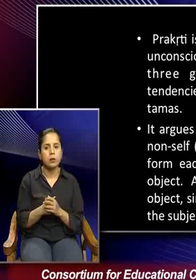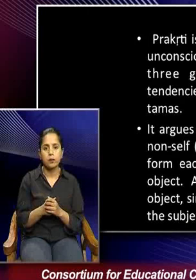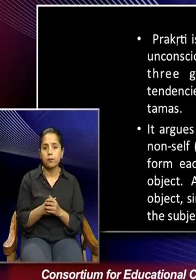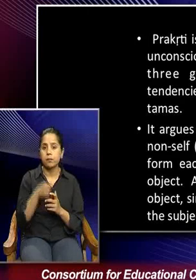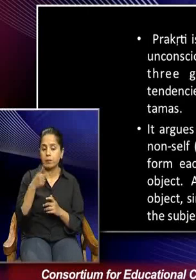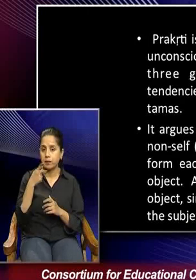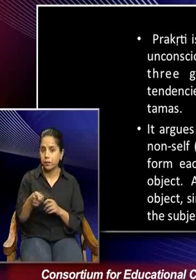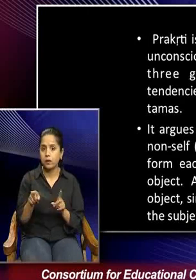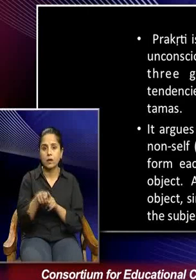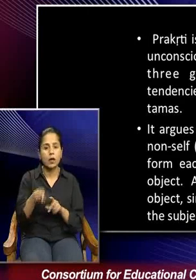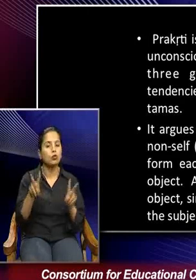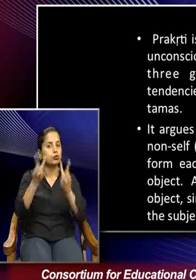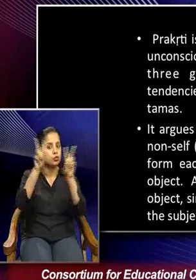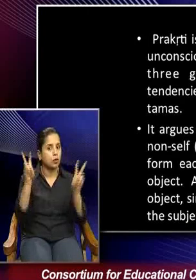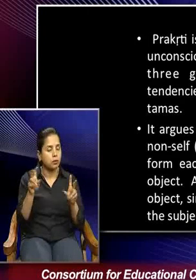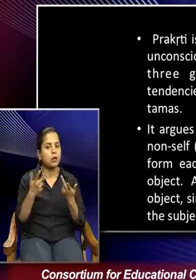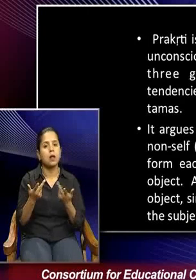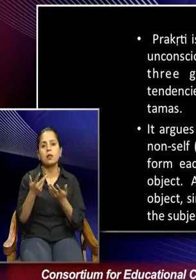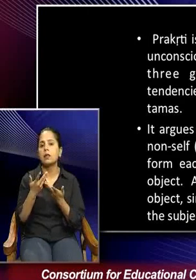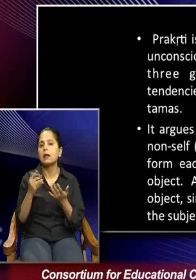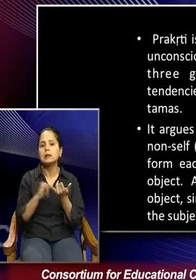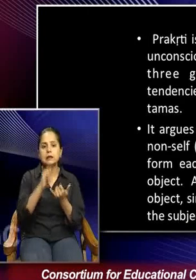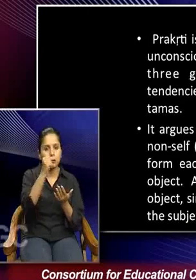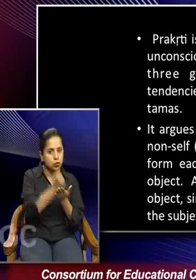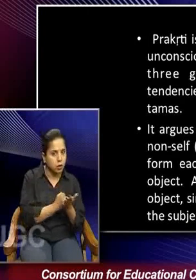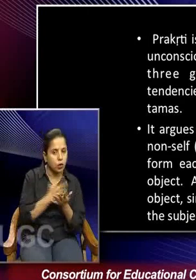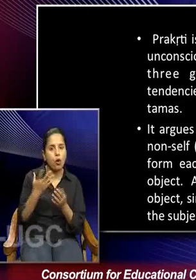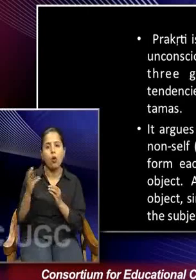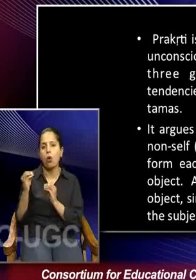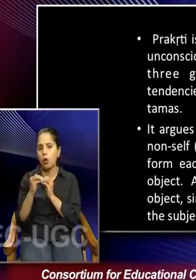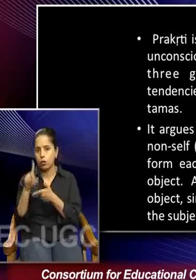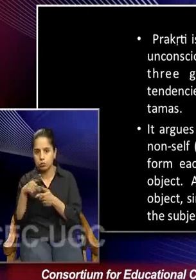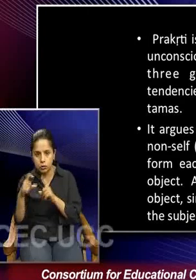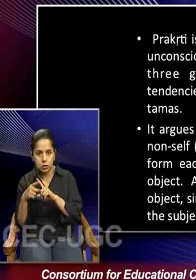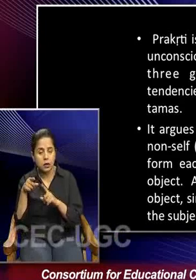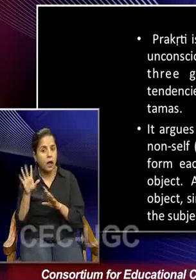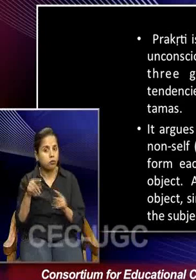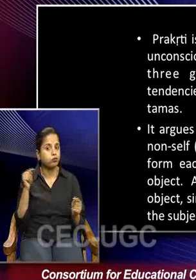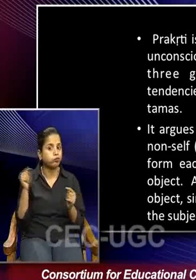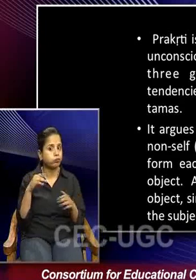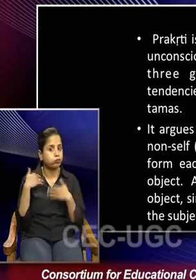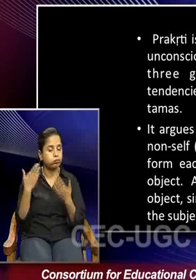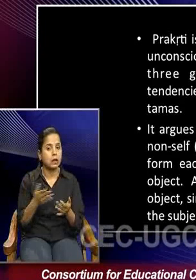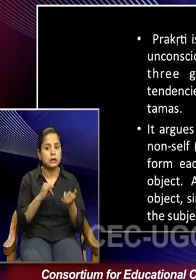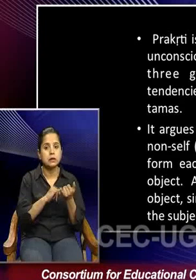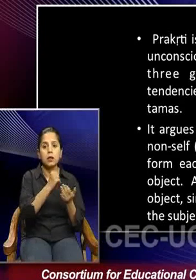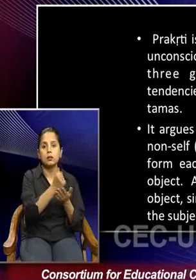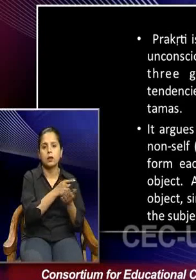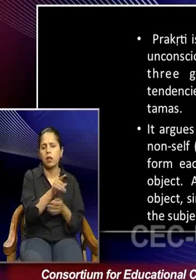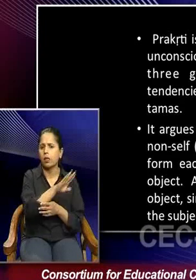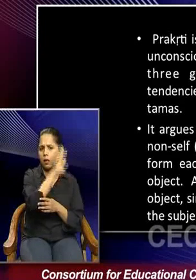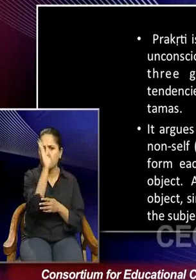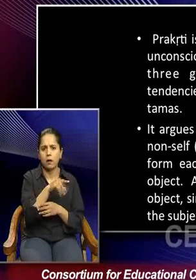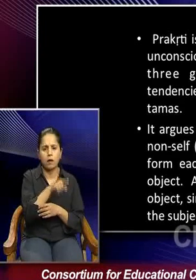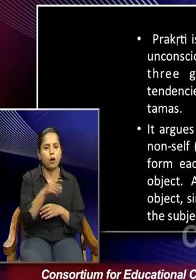as like the subject and object. And they even argue that subject can never be